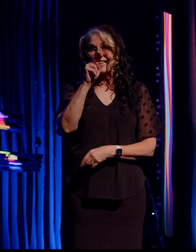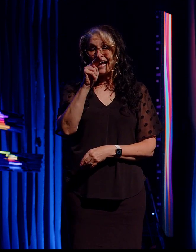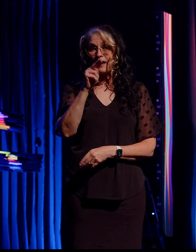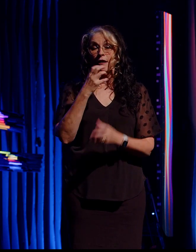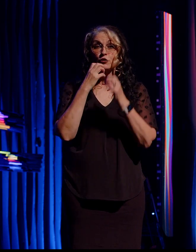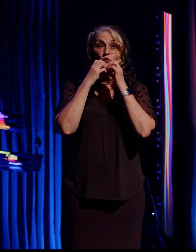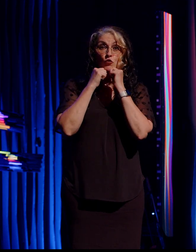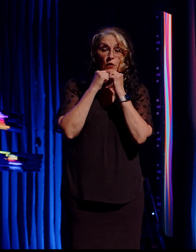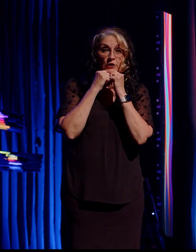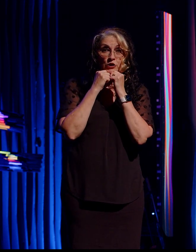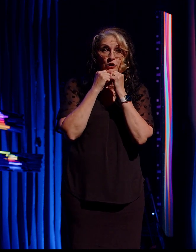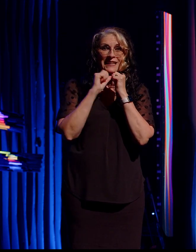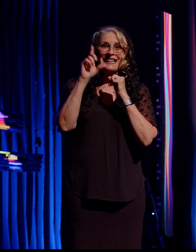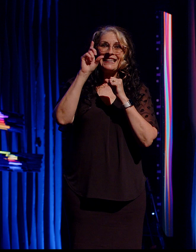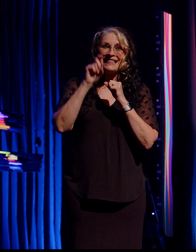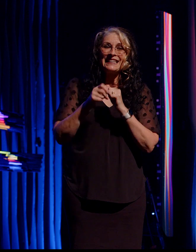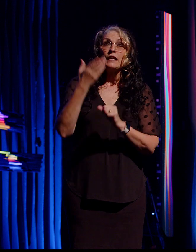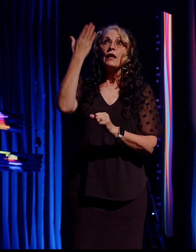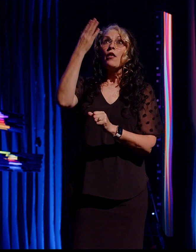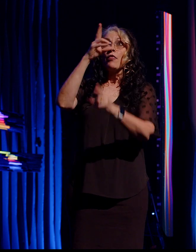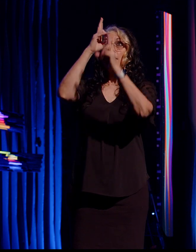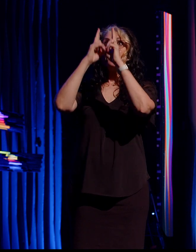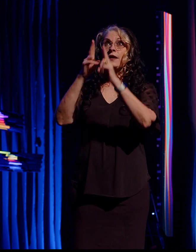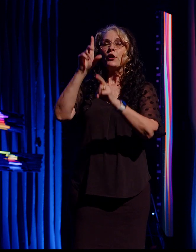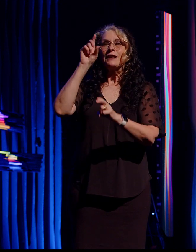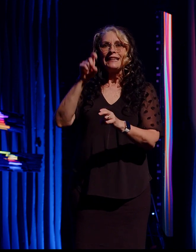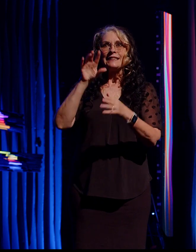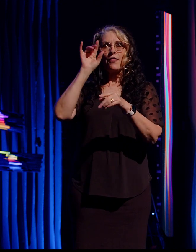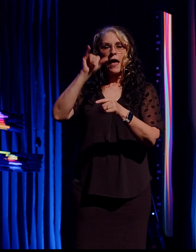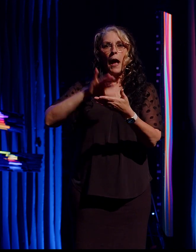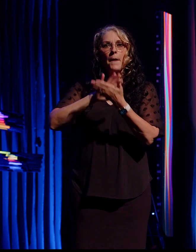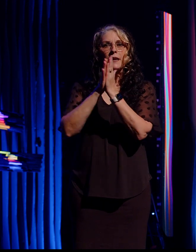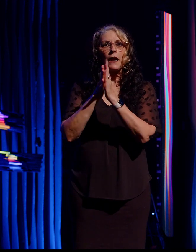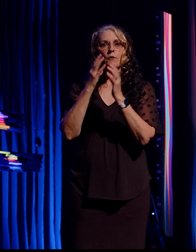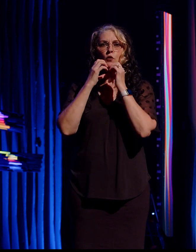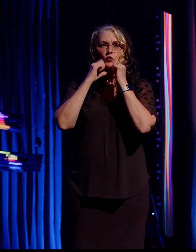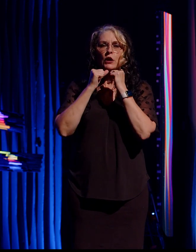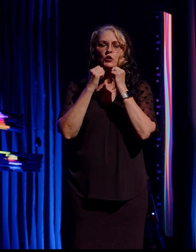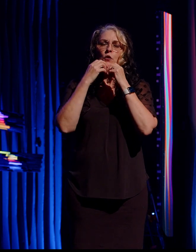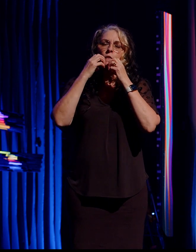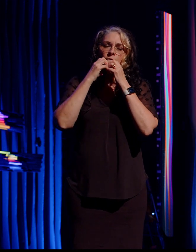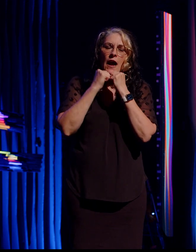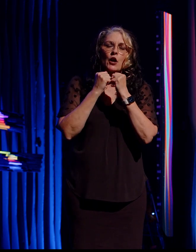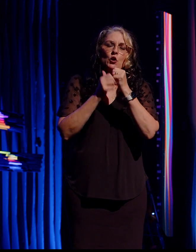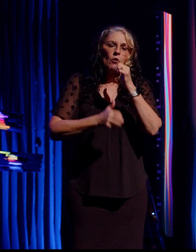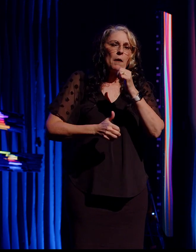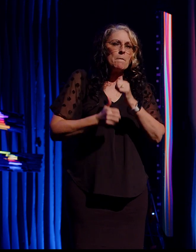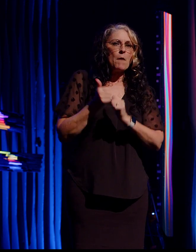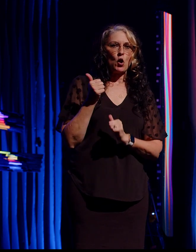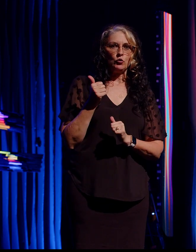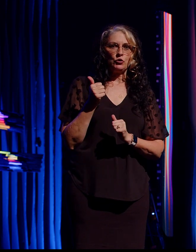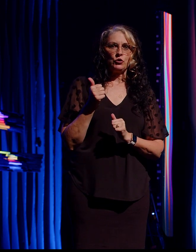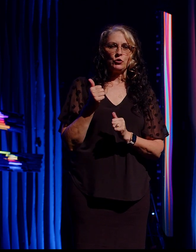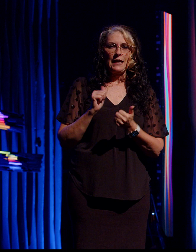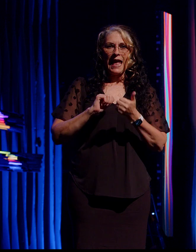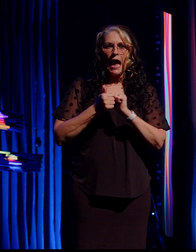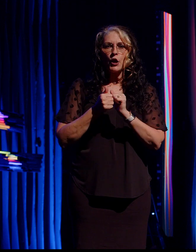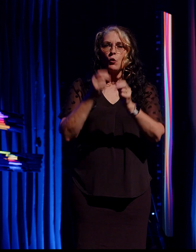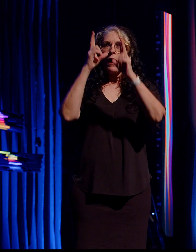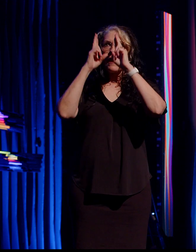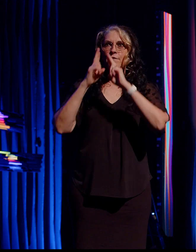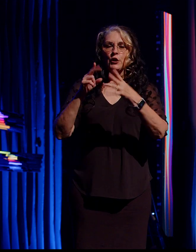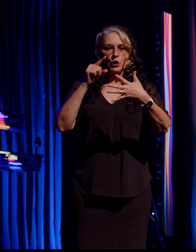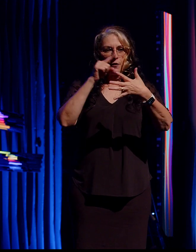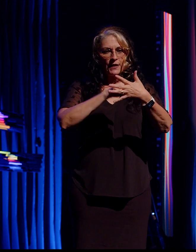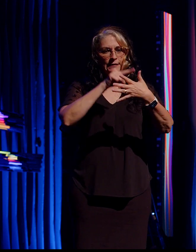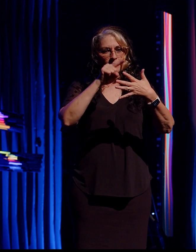of the Lord has to become your treasure. It has to be what you value the most of like, Lord, how do I fear you in this? How do